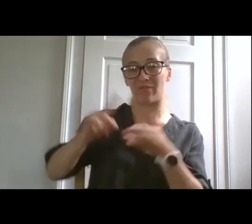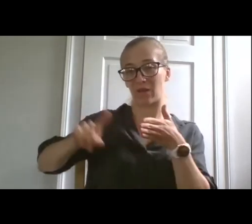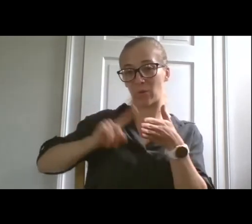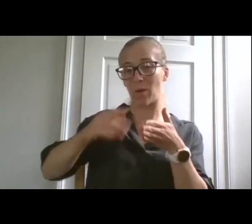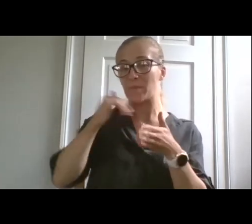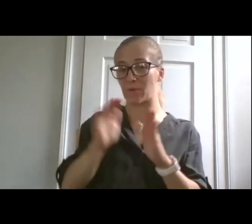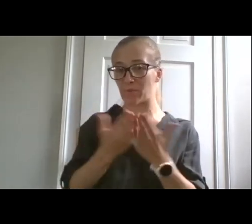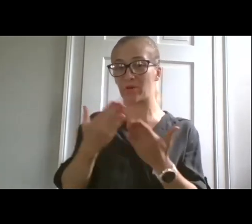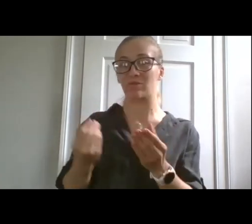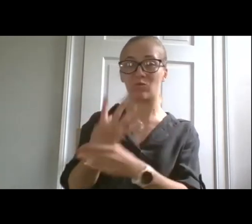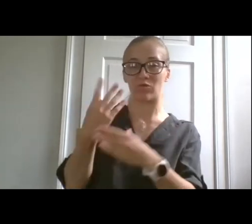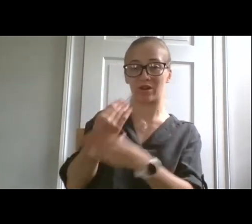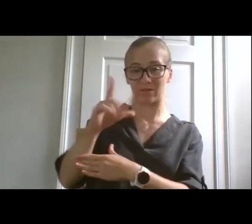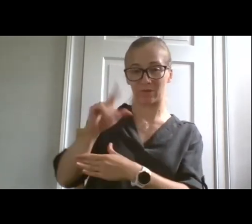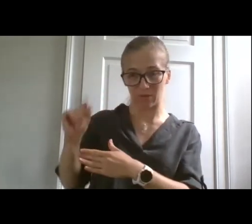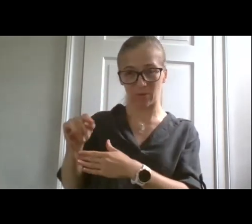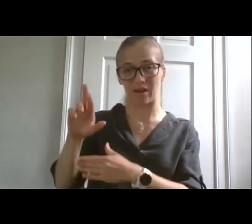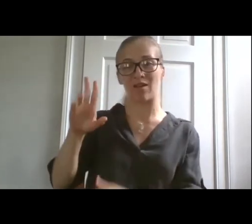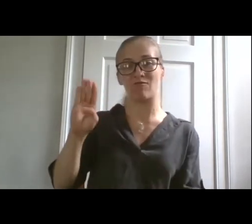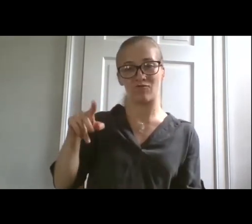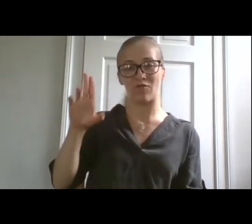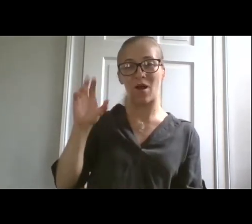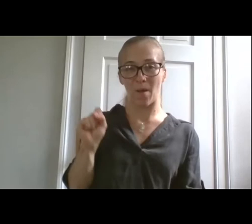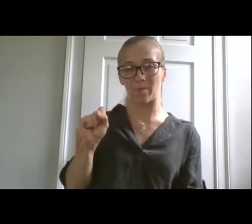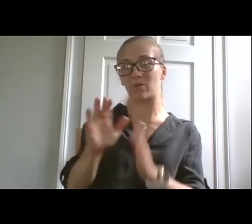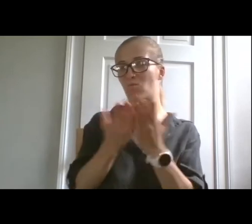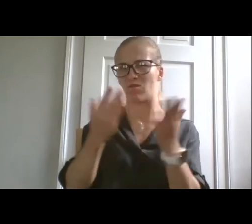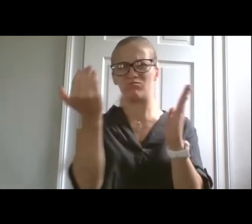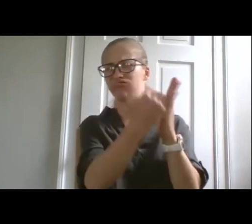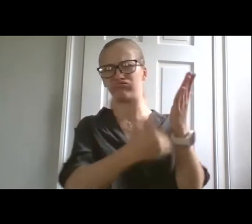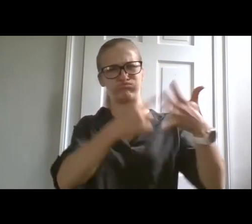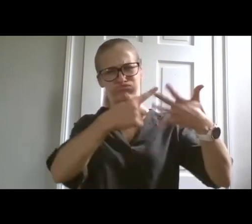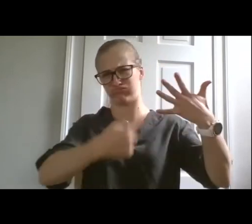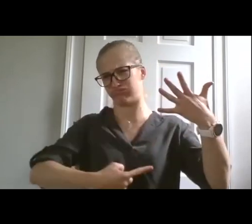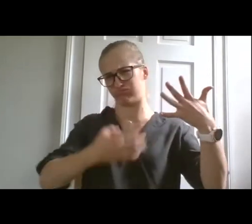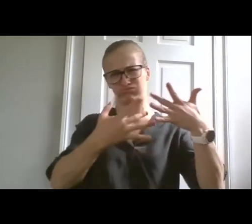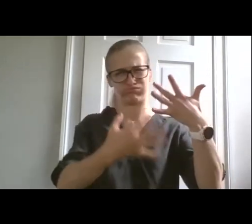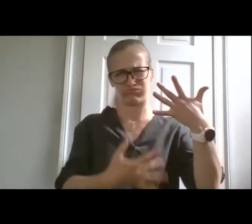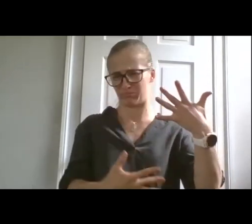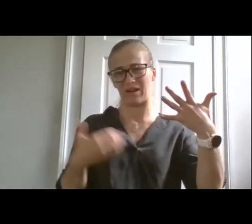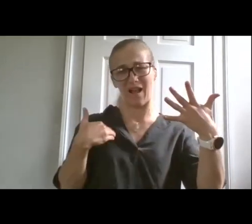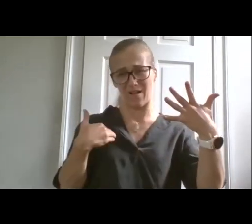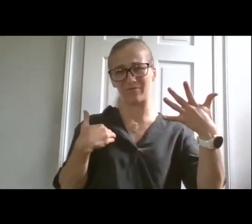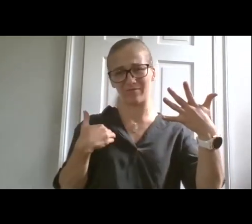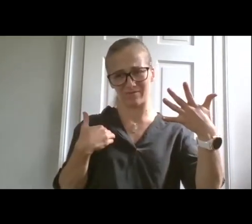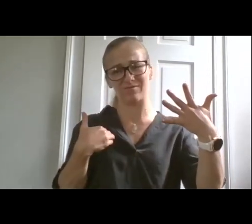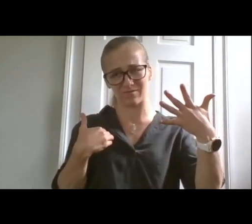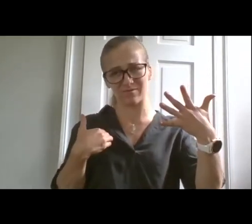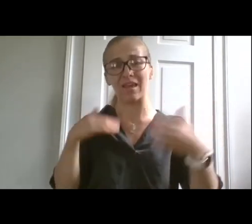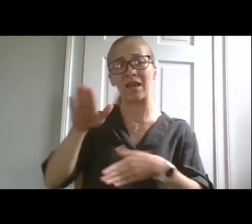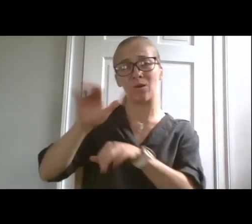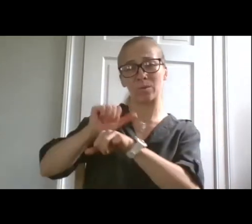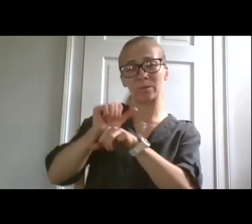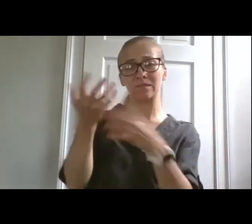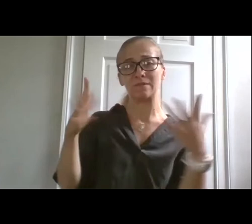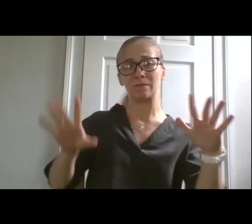of Spring 2020, a Rumpus Book Club selection. The list goes on and on and on. His work has